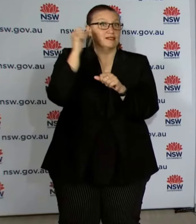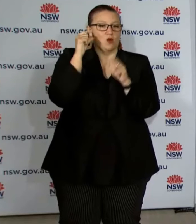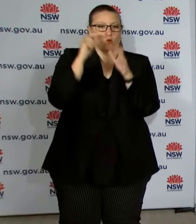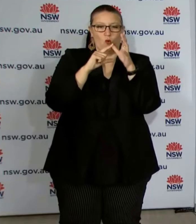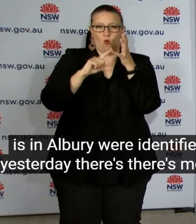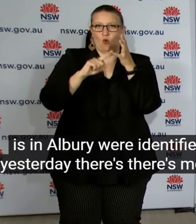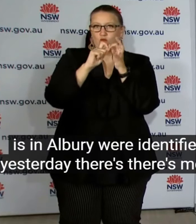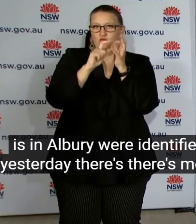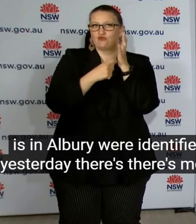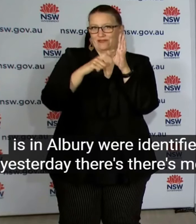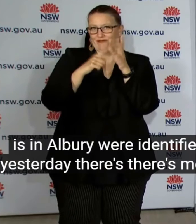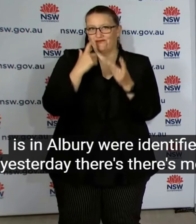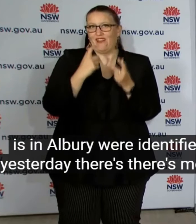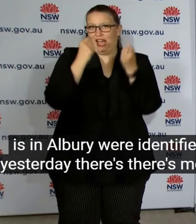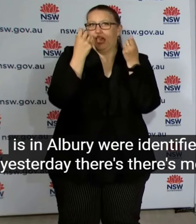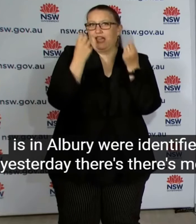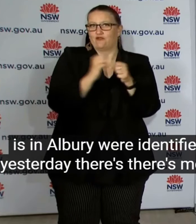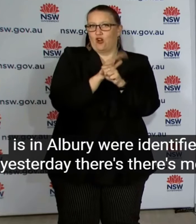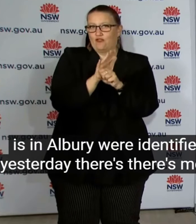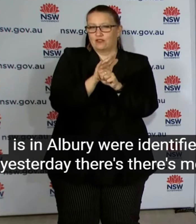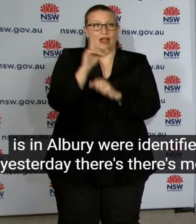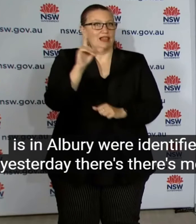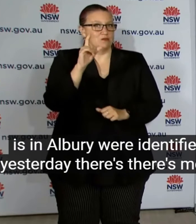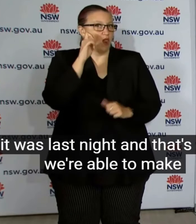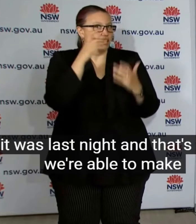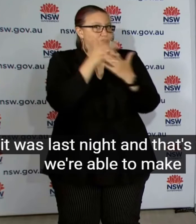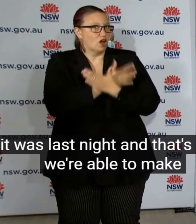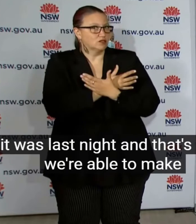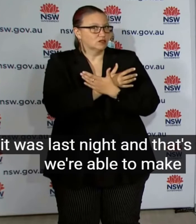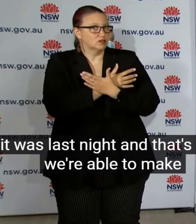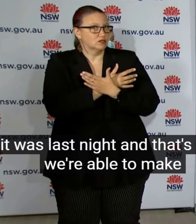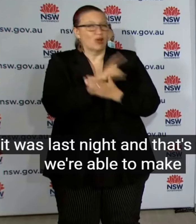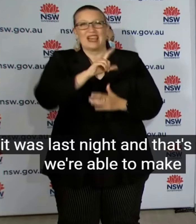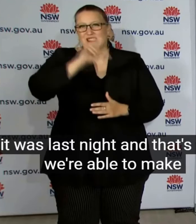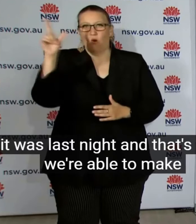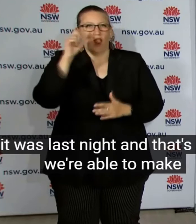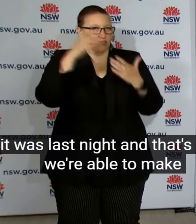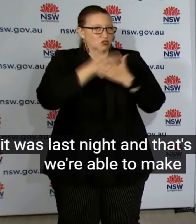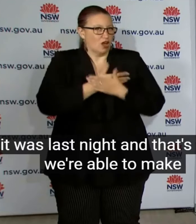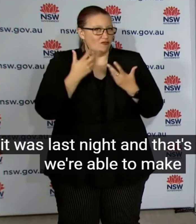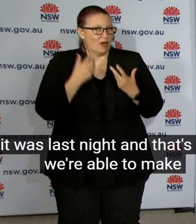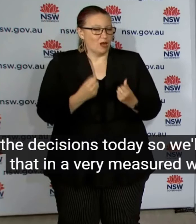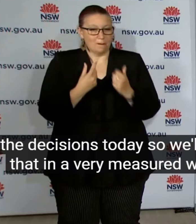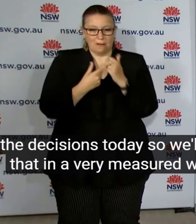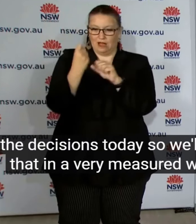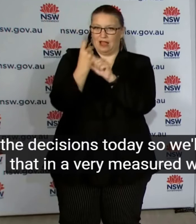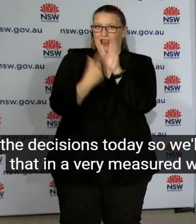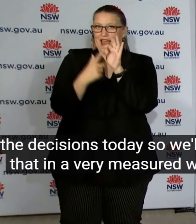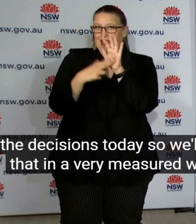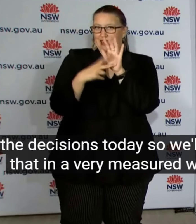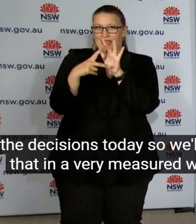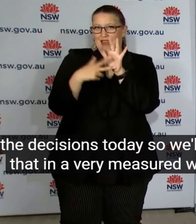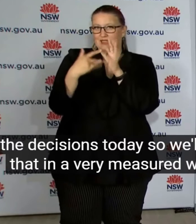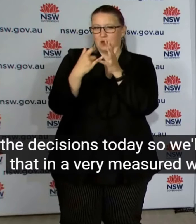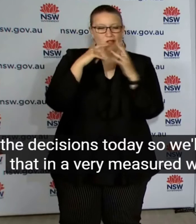night, and that's why we were able to make the decisions today. So we'll do that in a very measured way before a knee-jerk reaction about locking down the area. Can you give us any